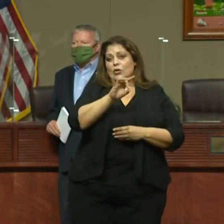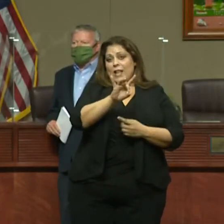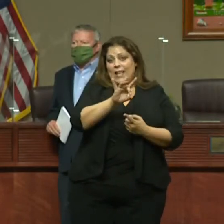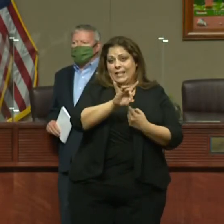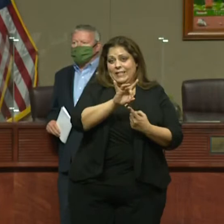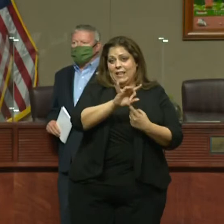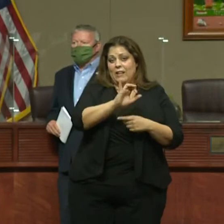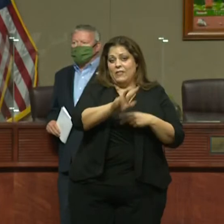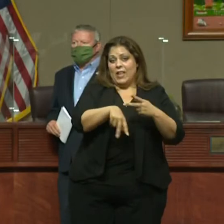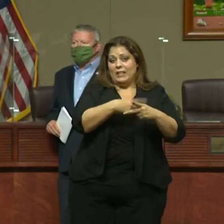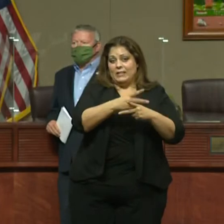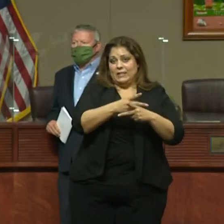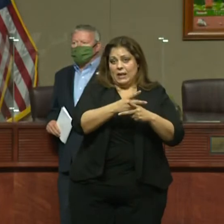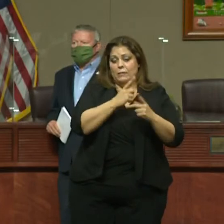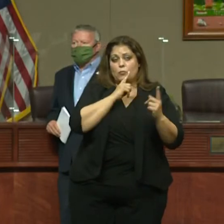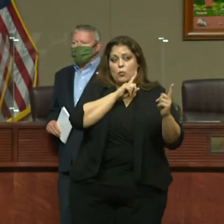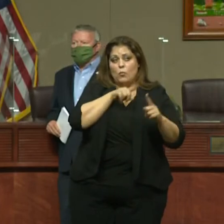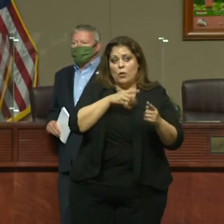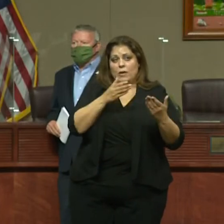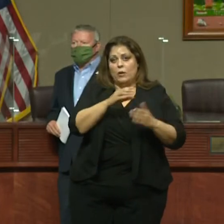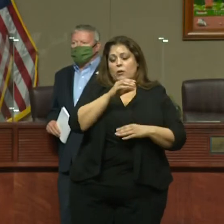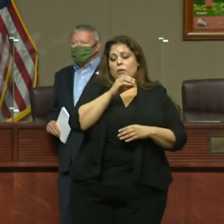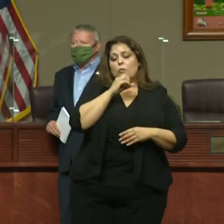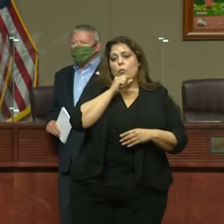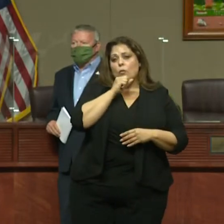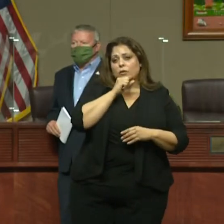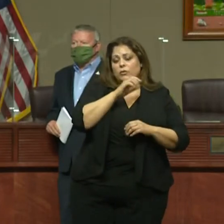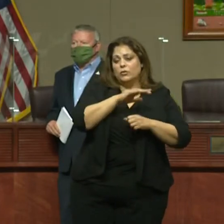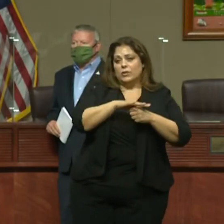this type of variant reported to us in Orange County residents.